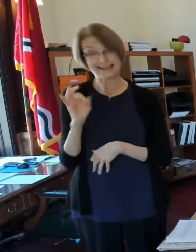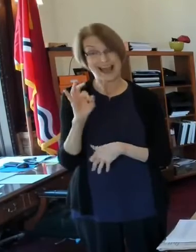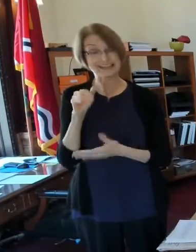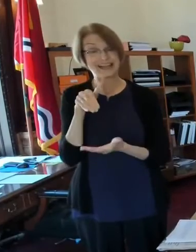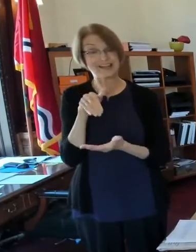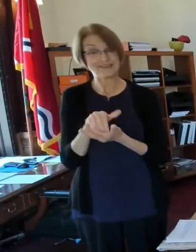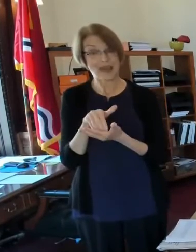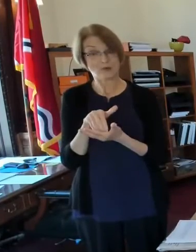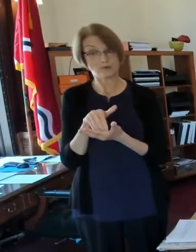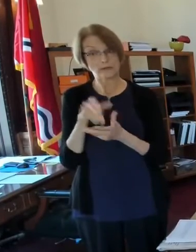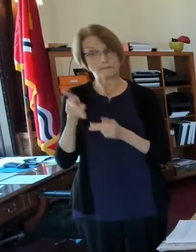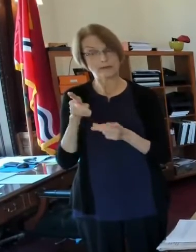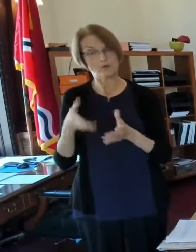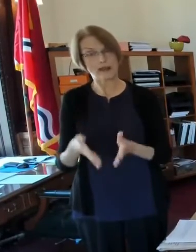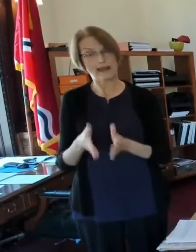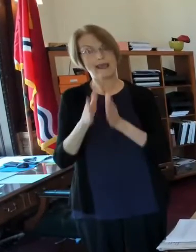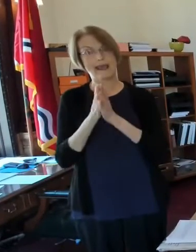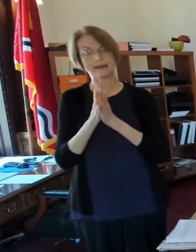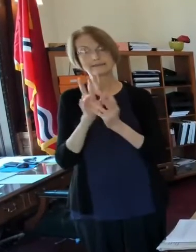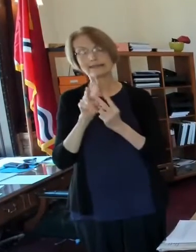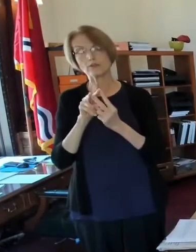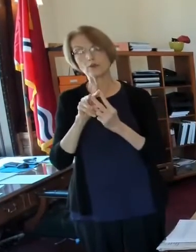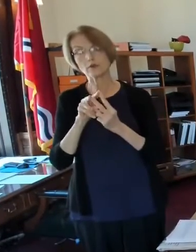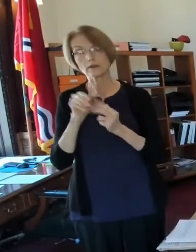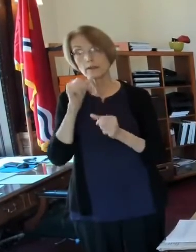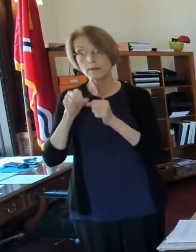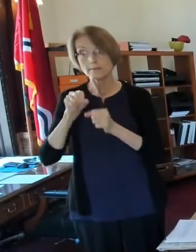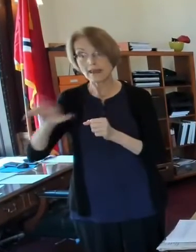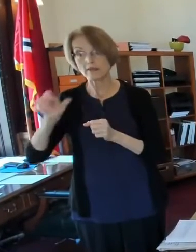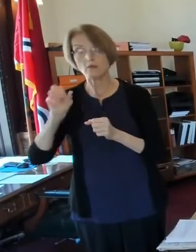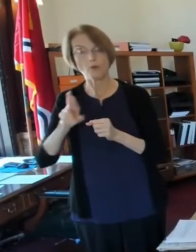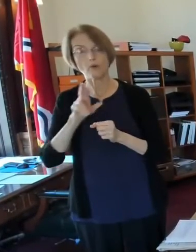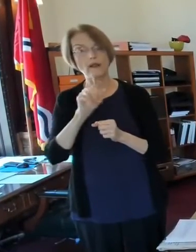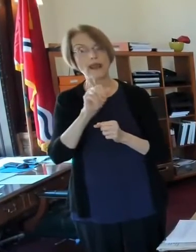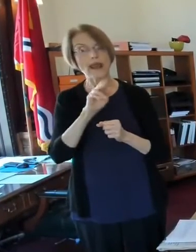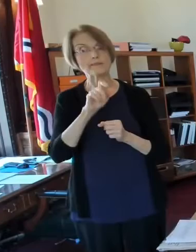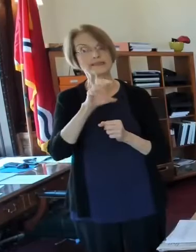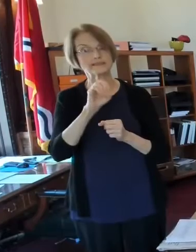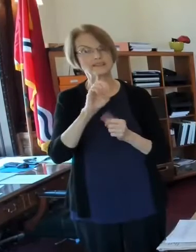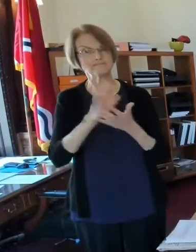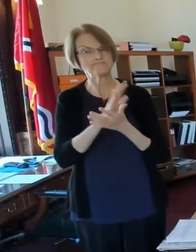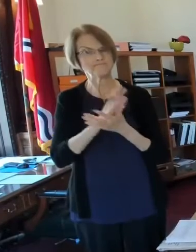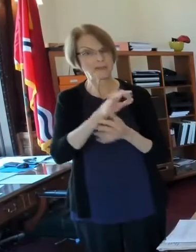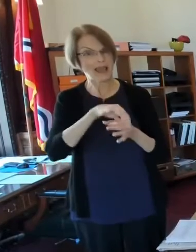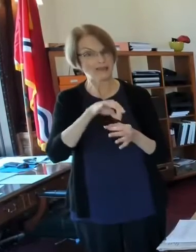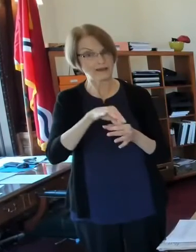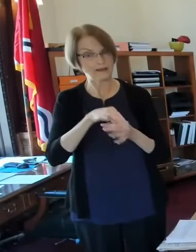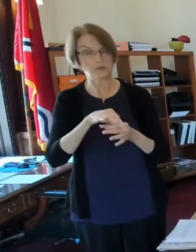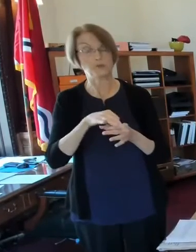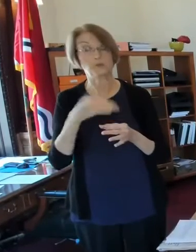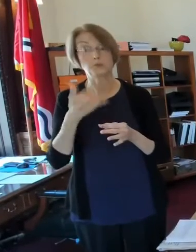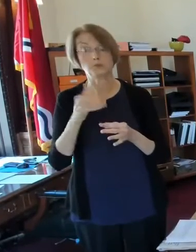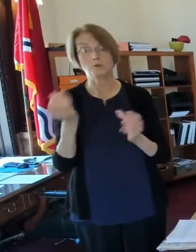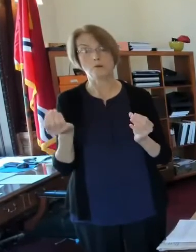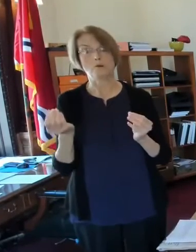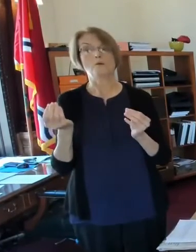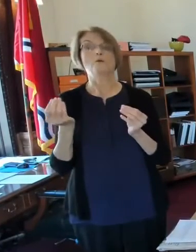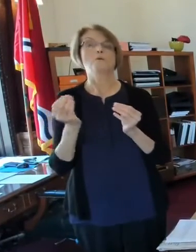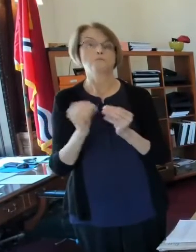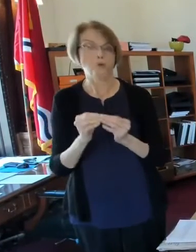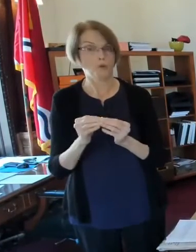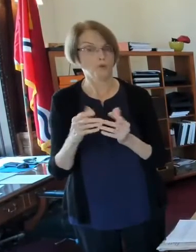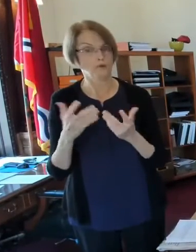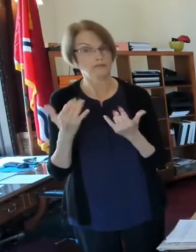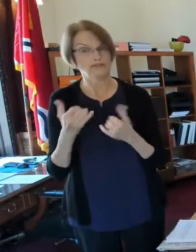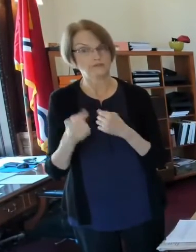19,000 requests for either mail-in or absentee ballots. So that's a significantly higher number than we would usually have,